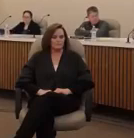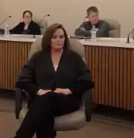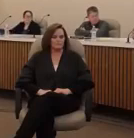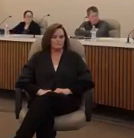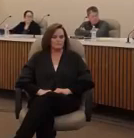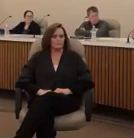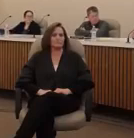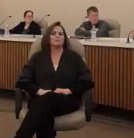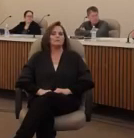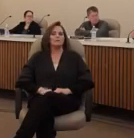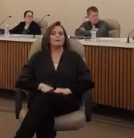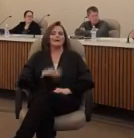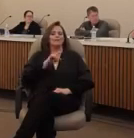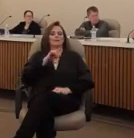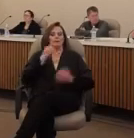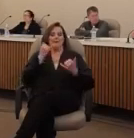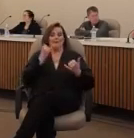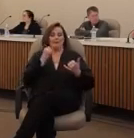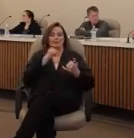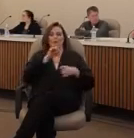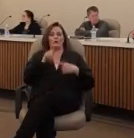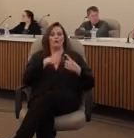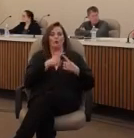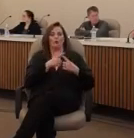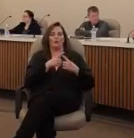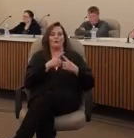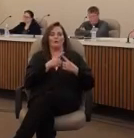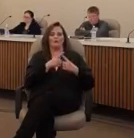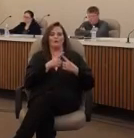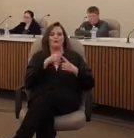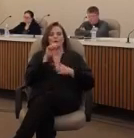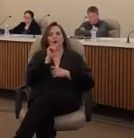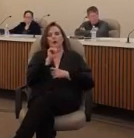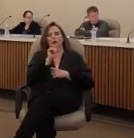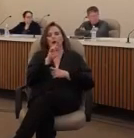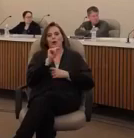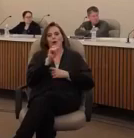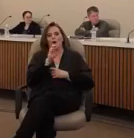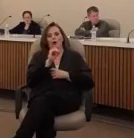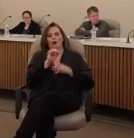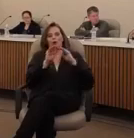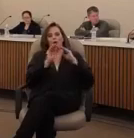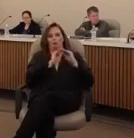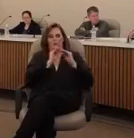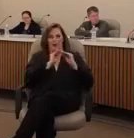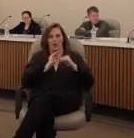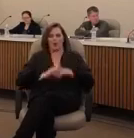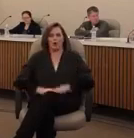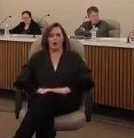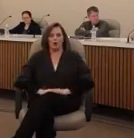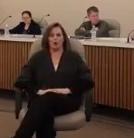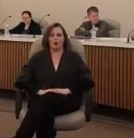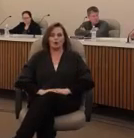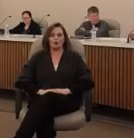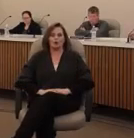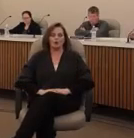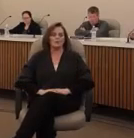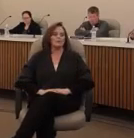And that it's auto repair only currently, Right. is what they're saying. Any other questions, Michael? Go ahead.